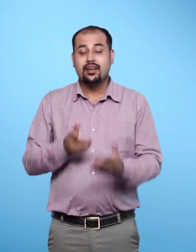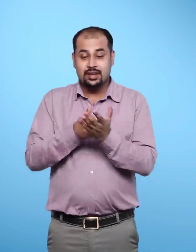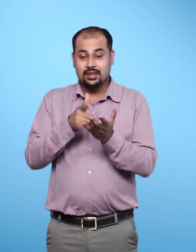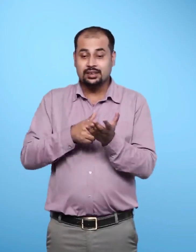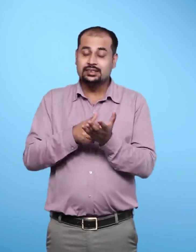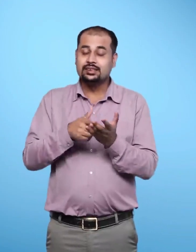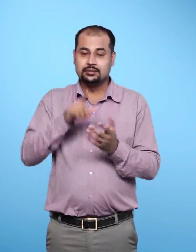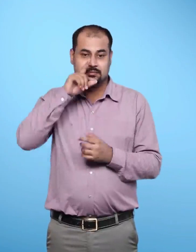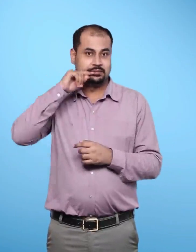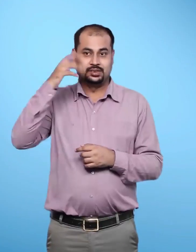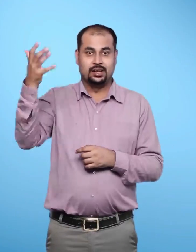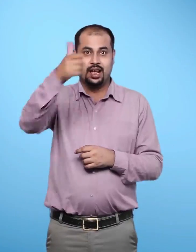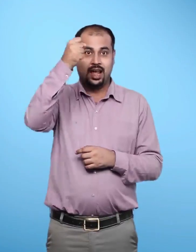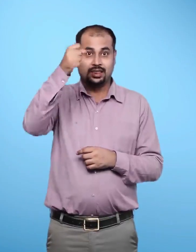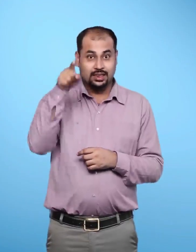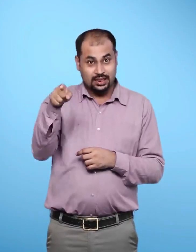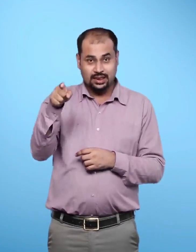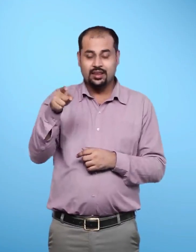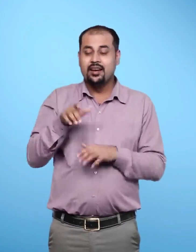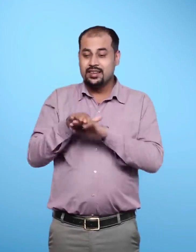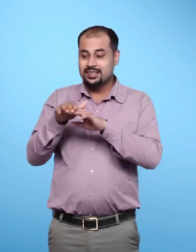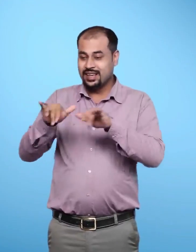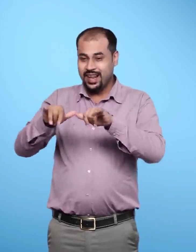The Panchayat has given them some land for that.